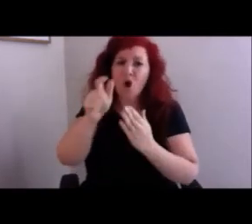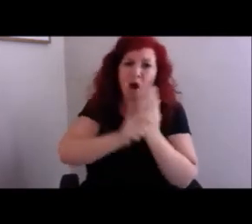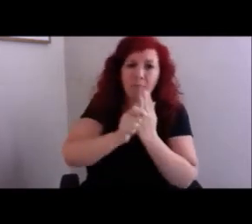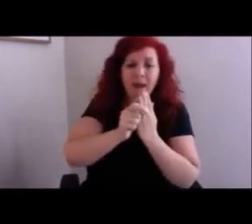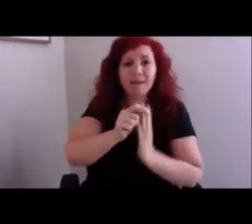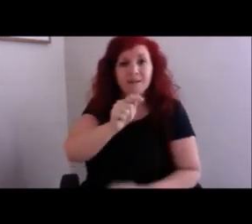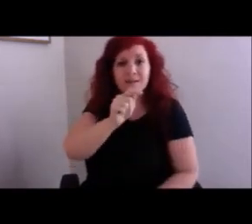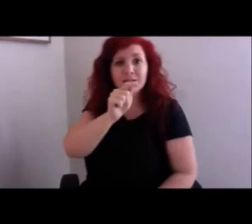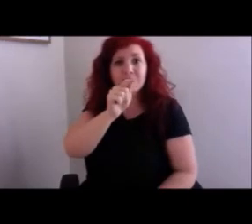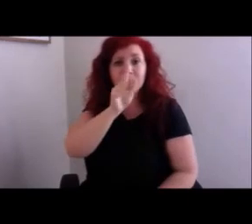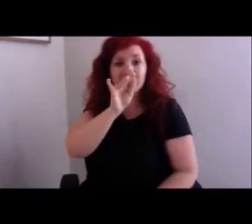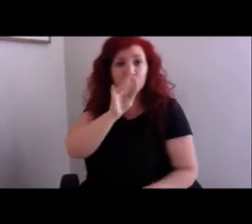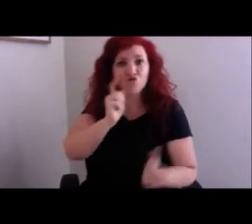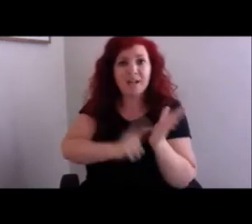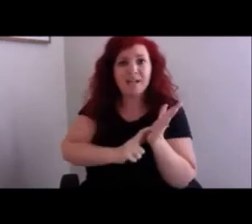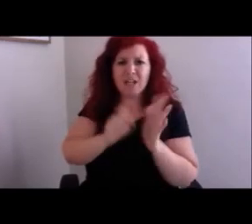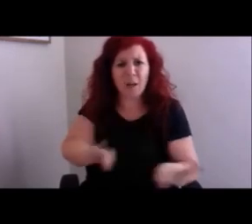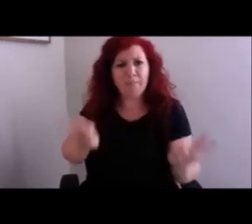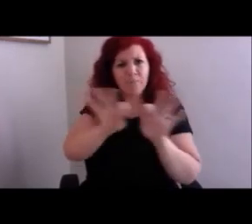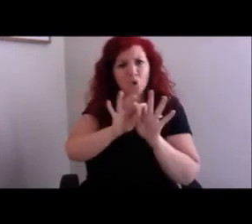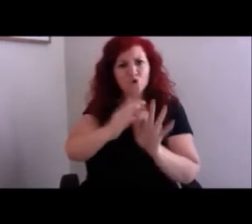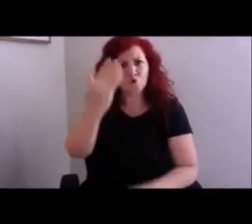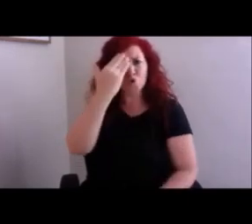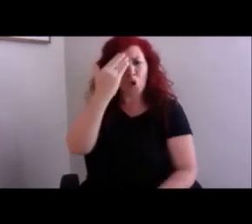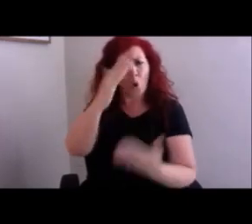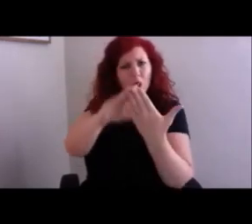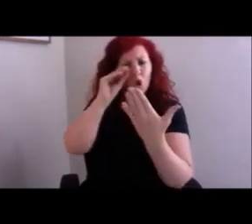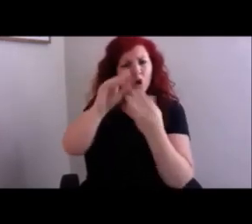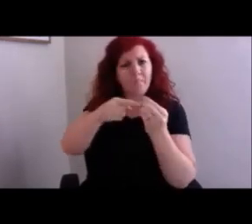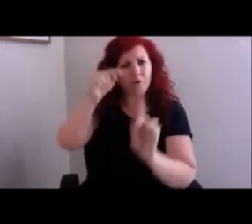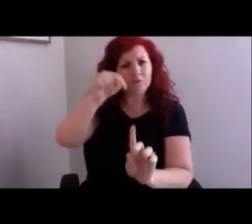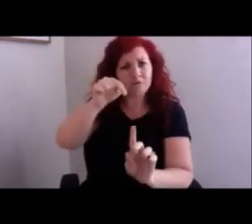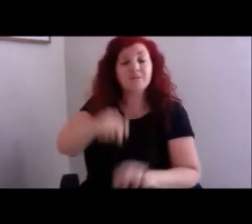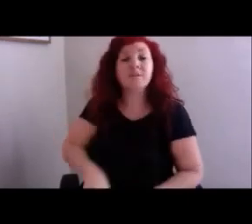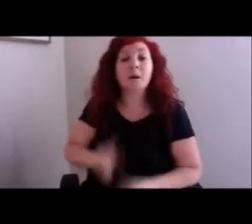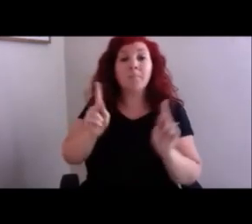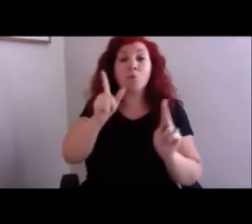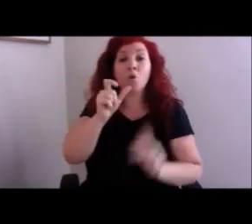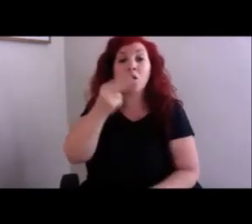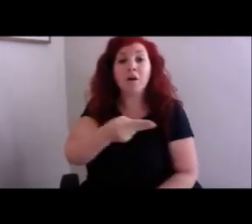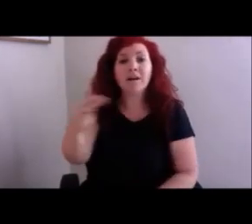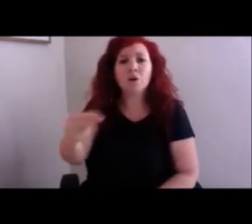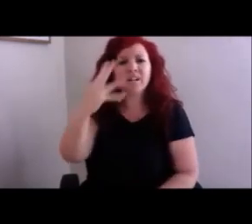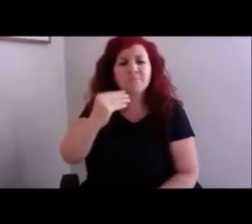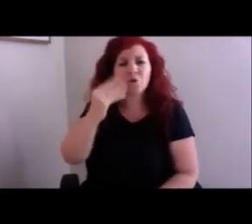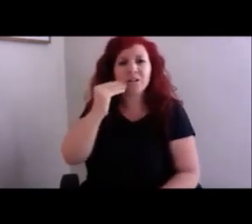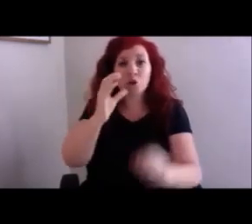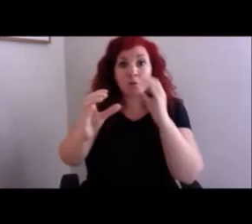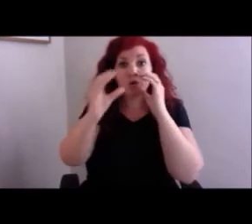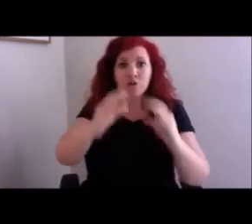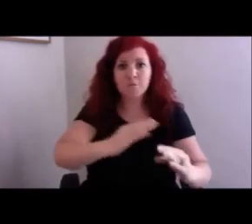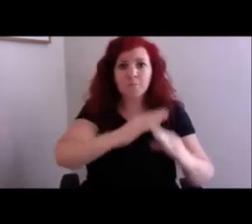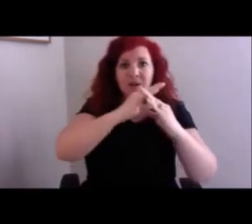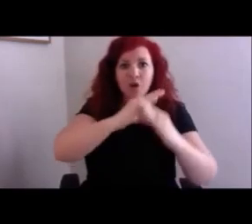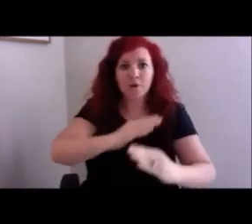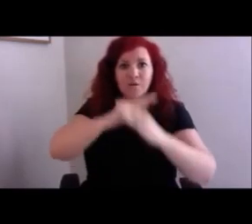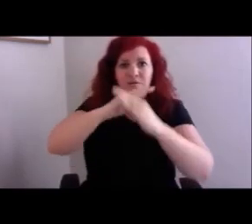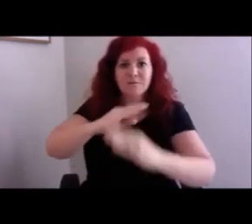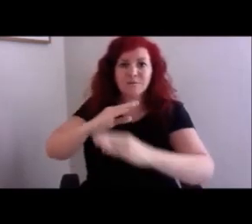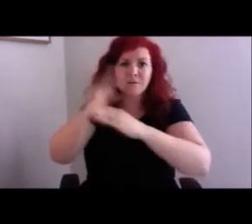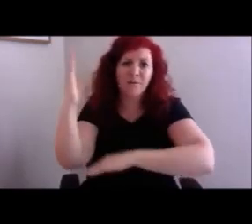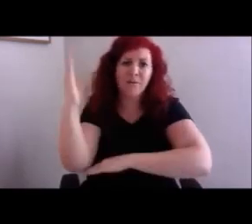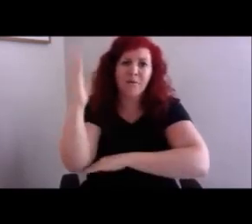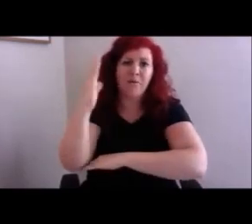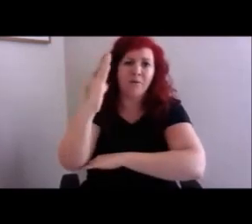to know about. People who are hard of hearing experience communication barriers all day